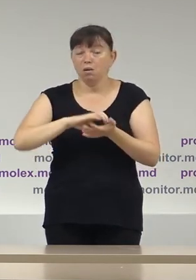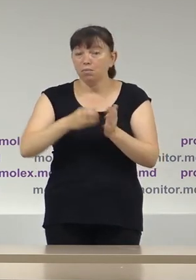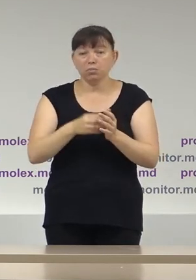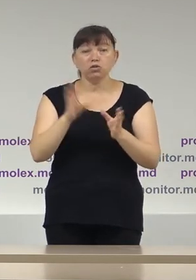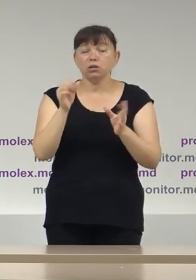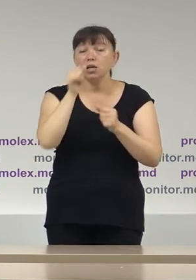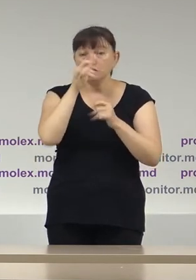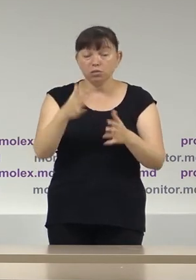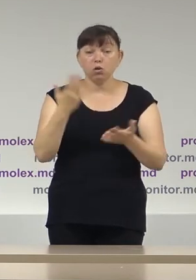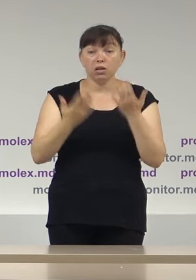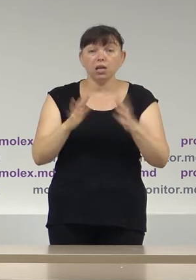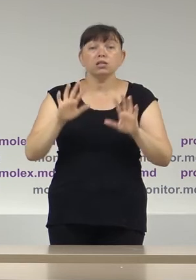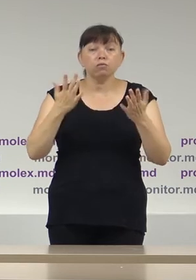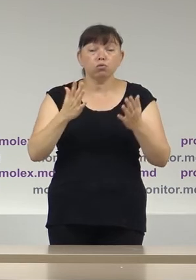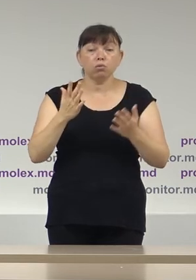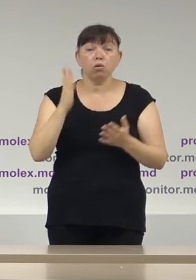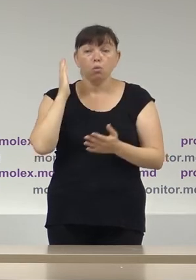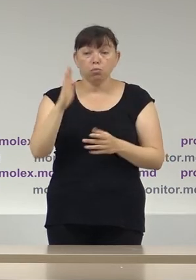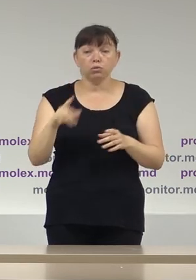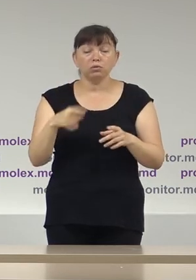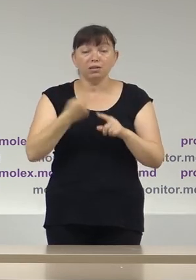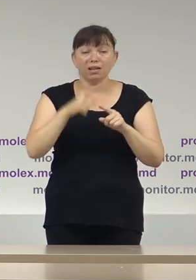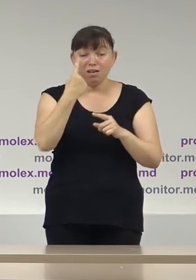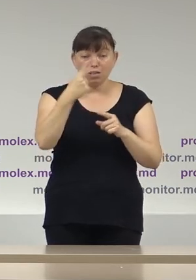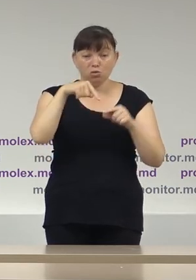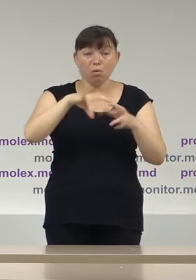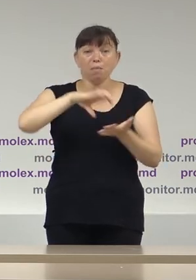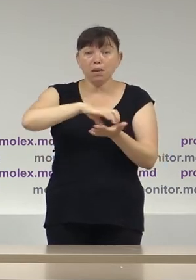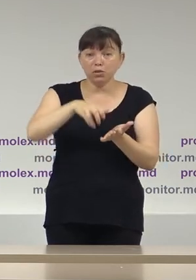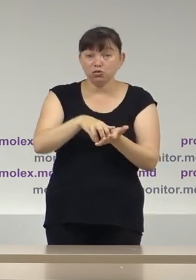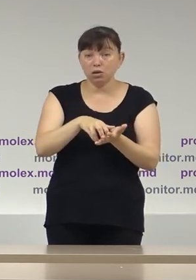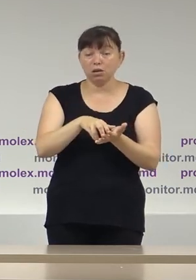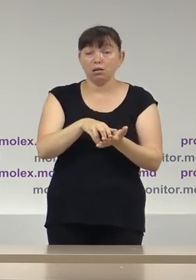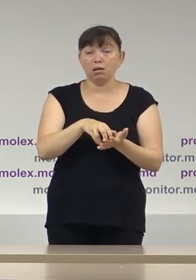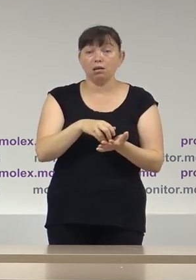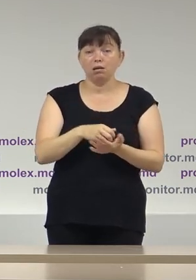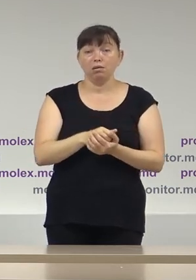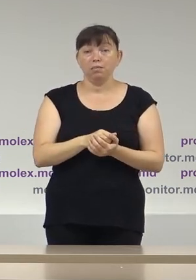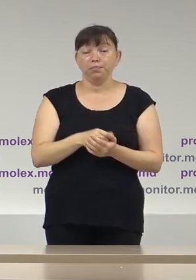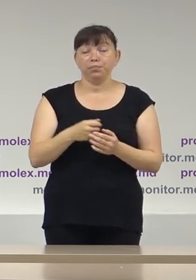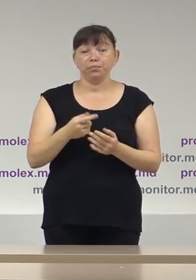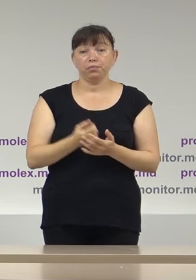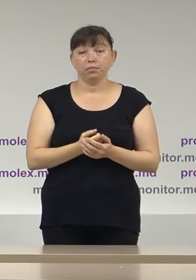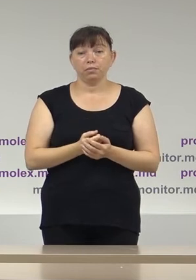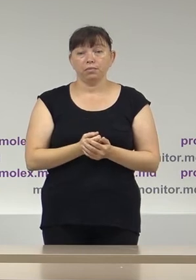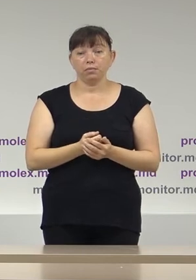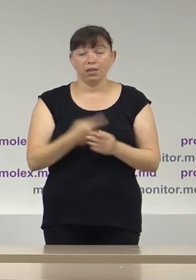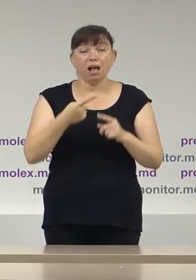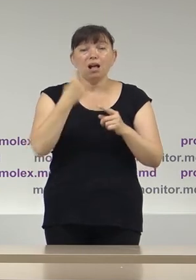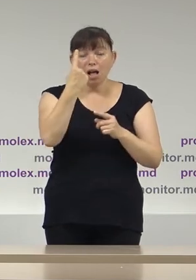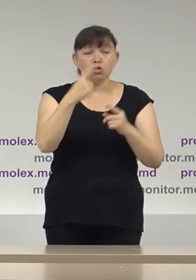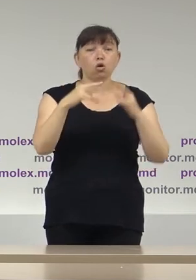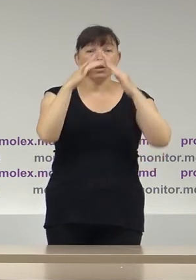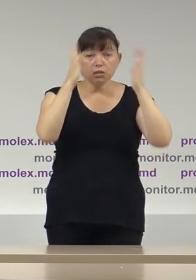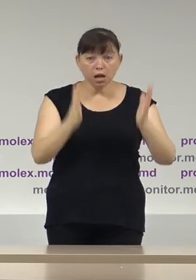other events involving a bigger number of citizens are limited. So if it will be the case to have